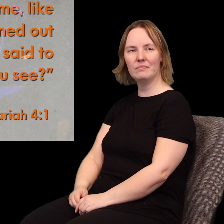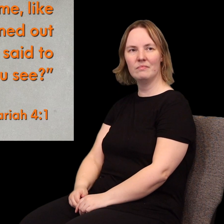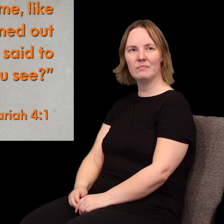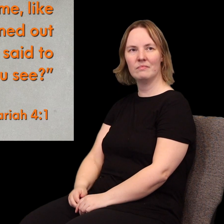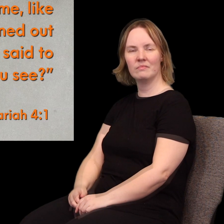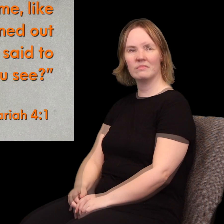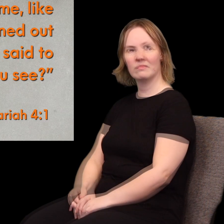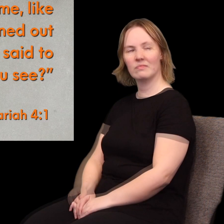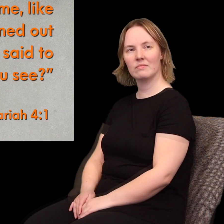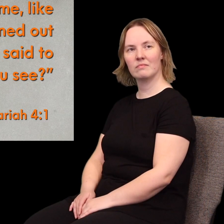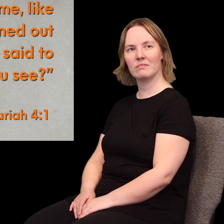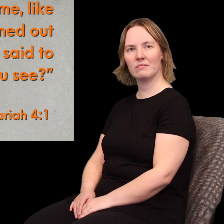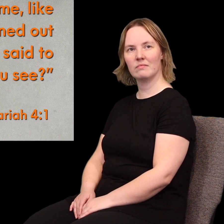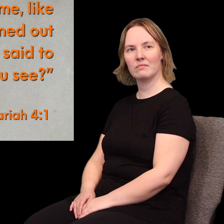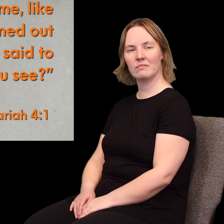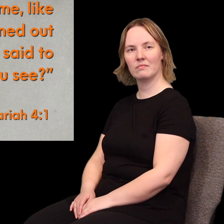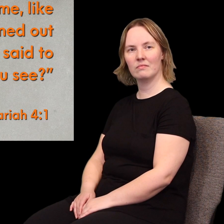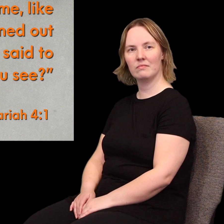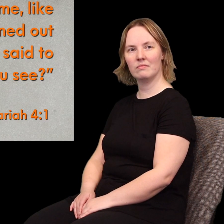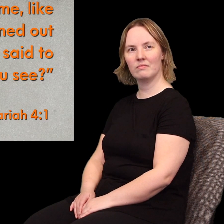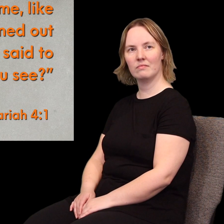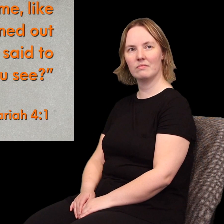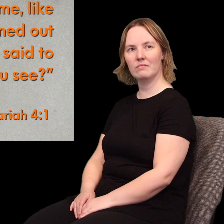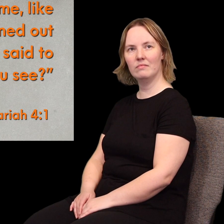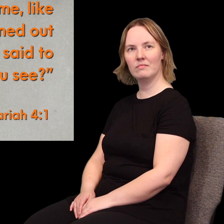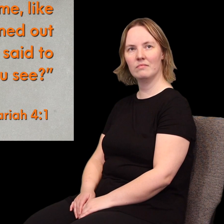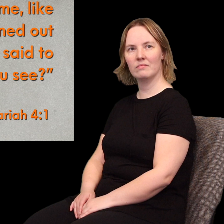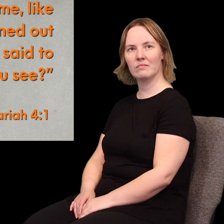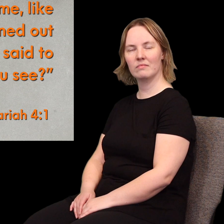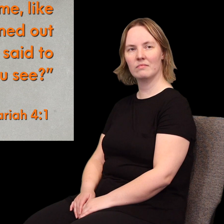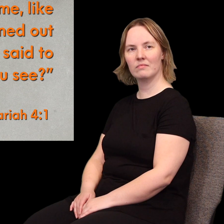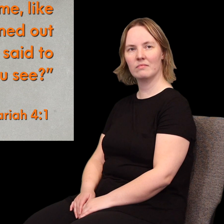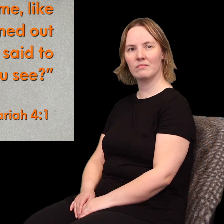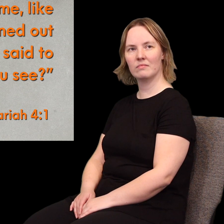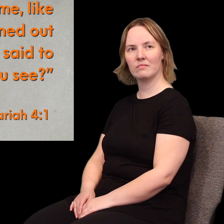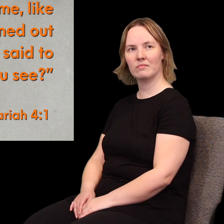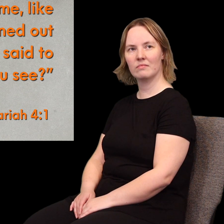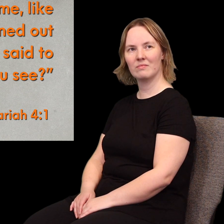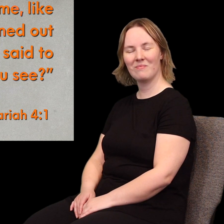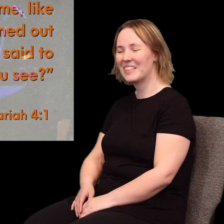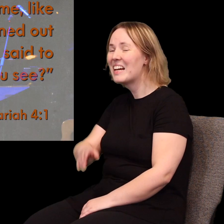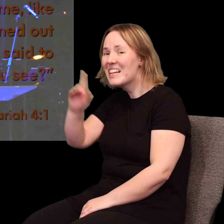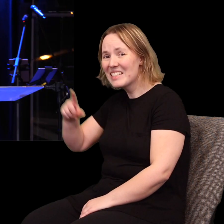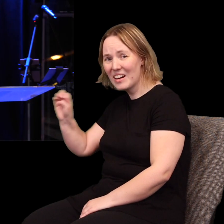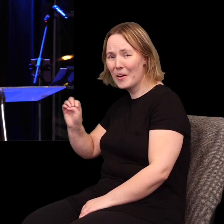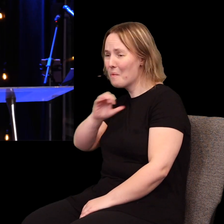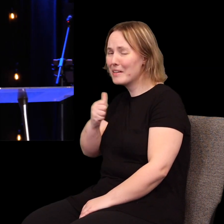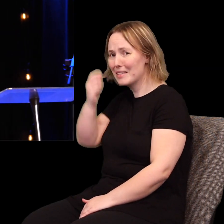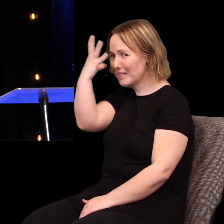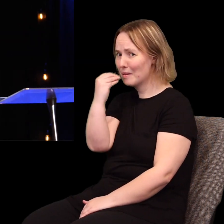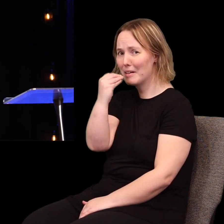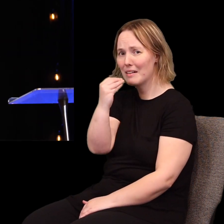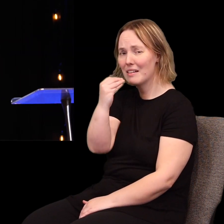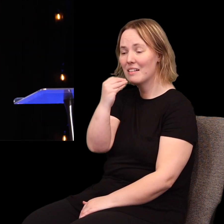the angel who talked with me came again and woke me like a man who's awakened out of his sleep. And he said to me, what do you see? Now,